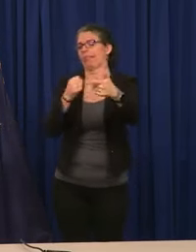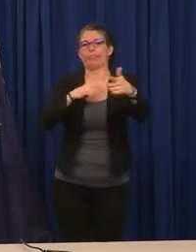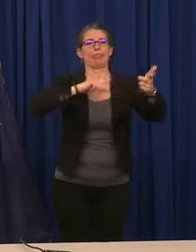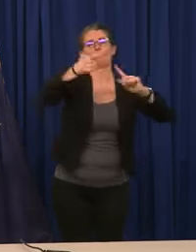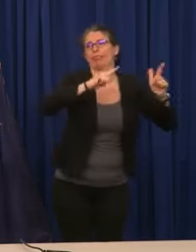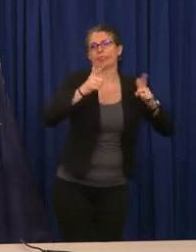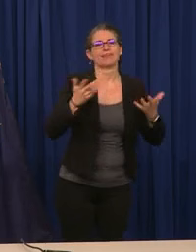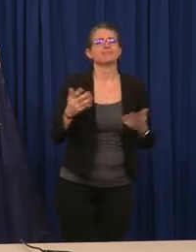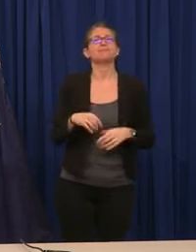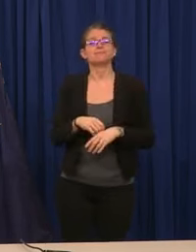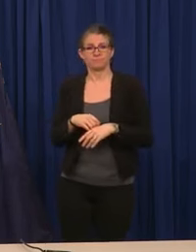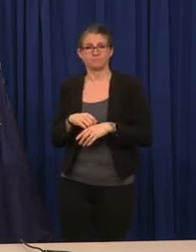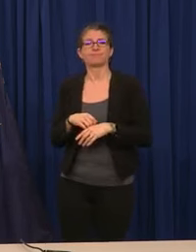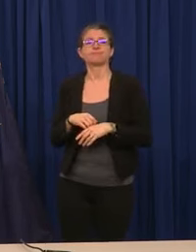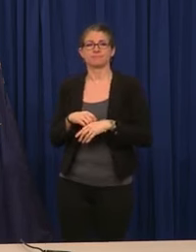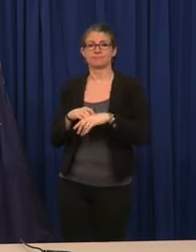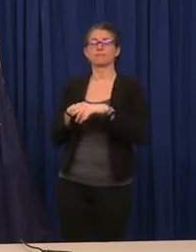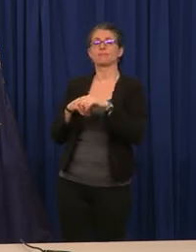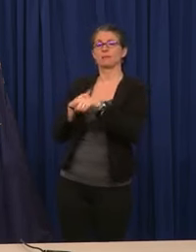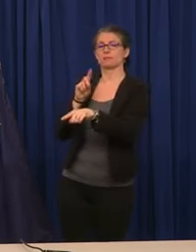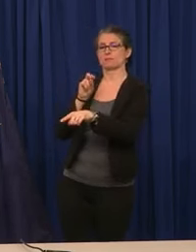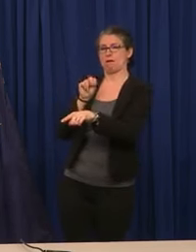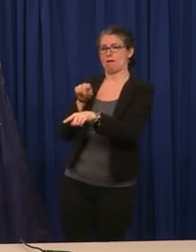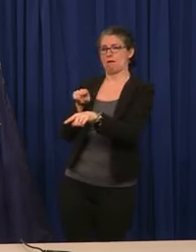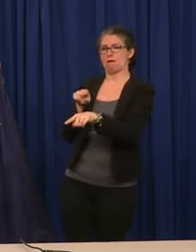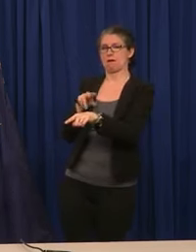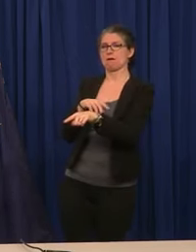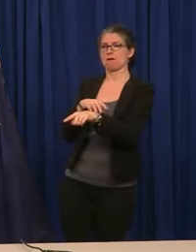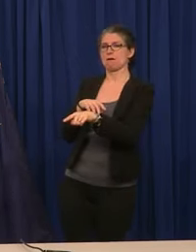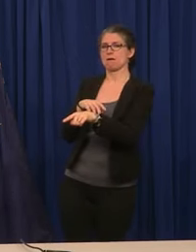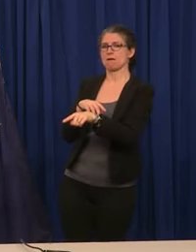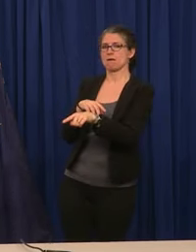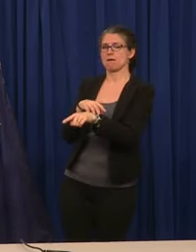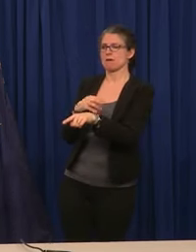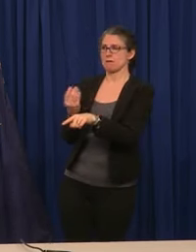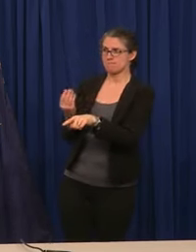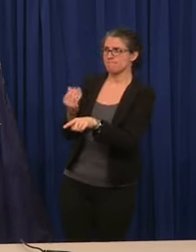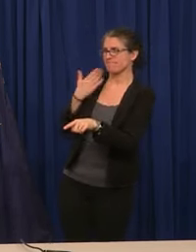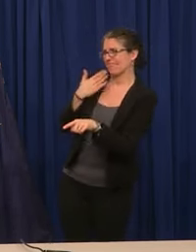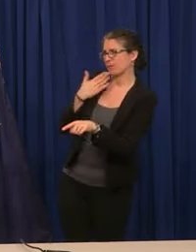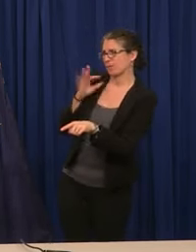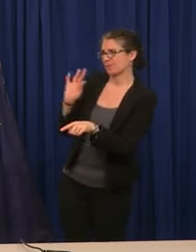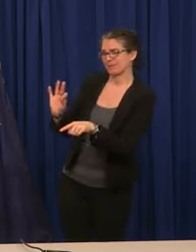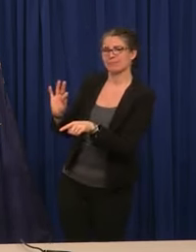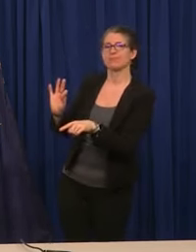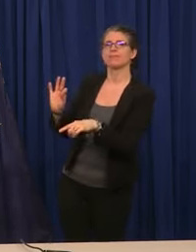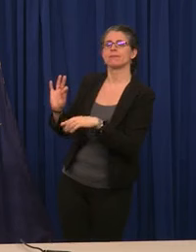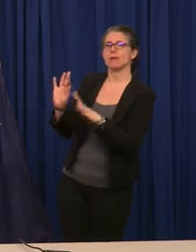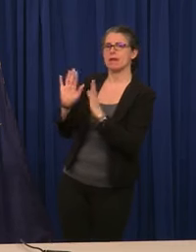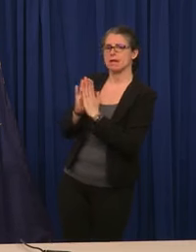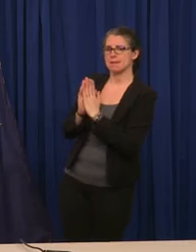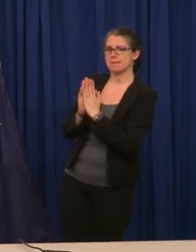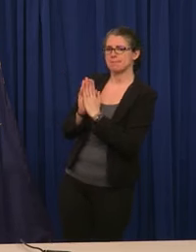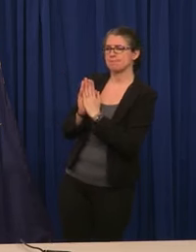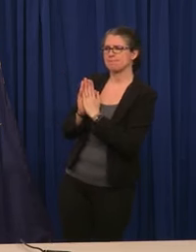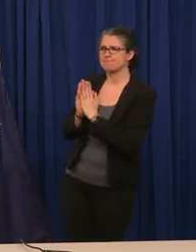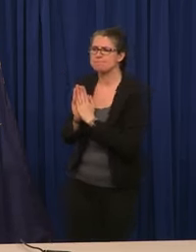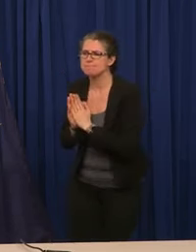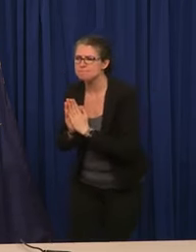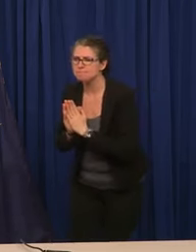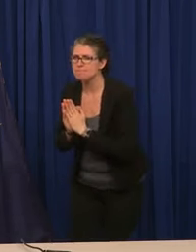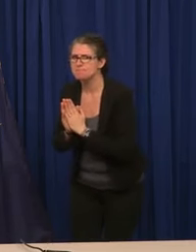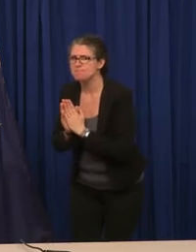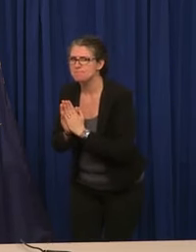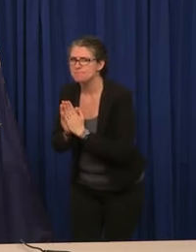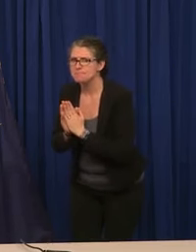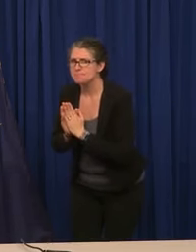Thank you, Doctor. I finally get my phone straightened out here. I have another social distancing question and then a